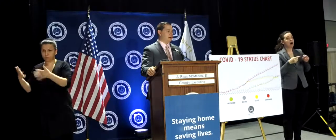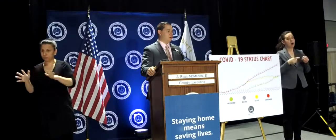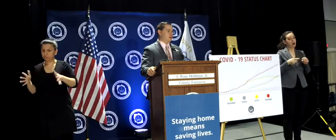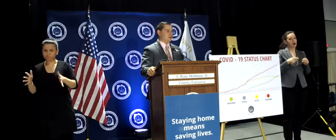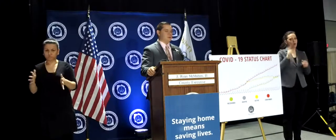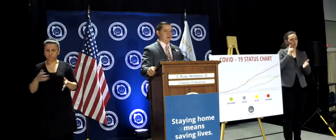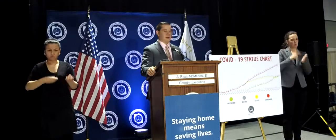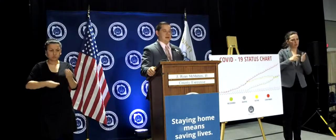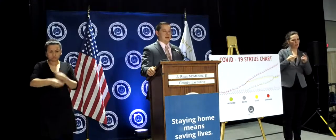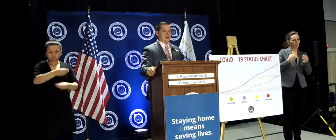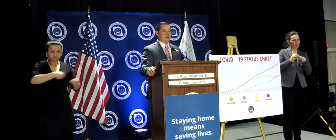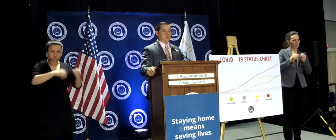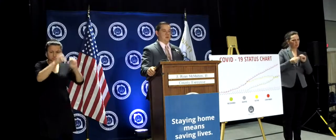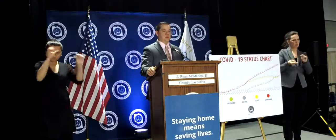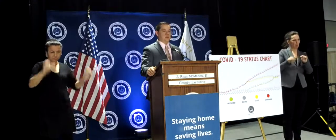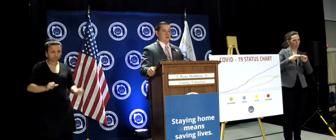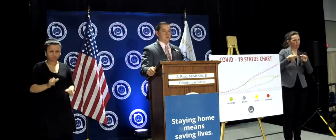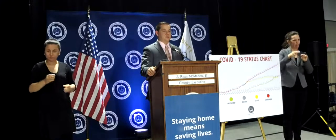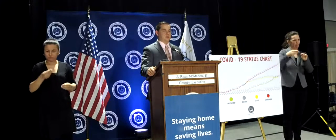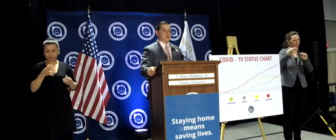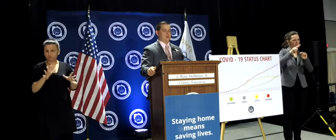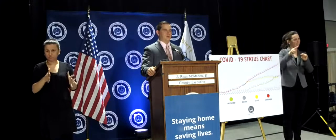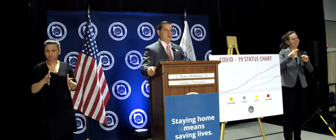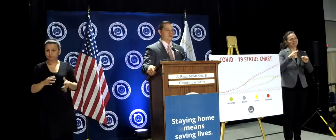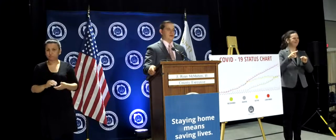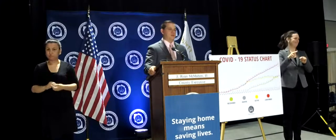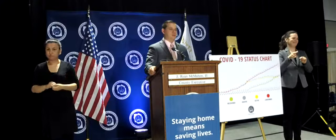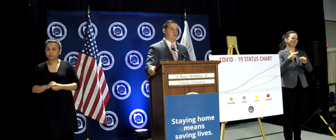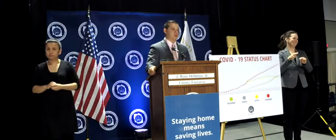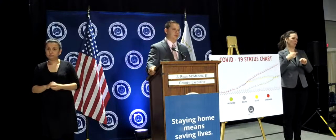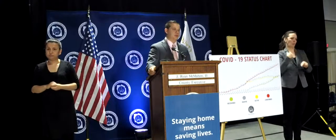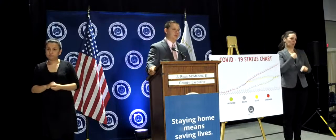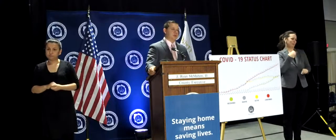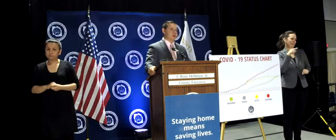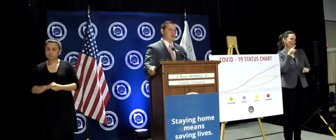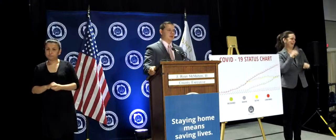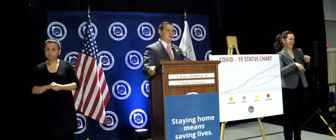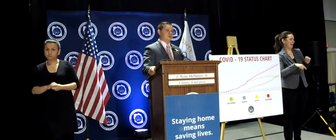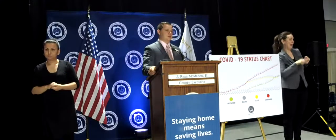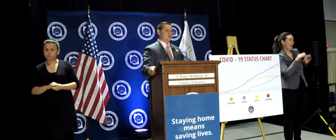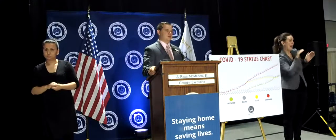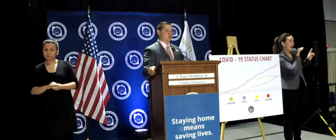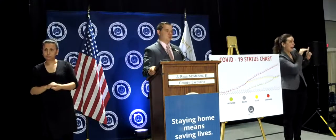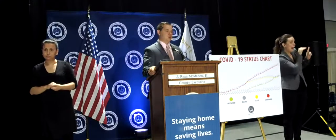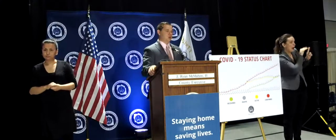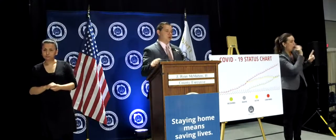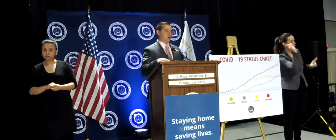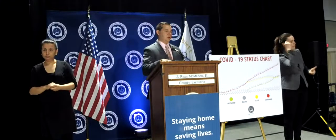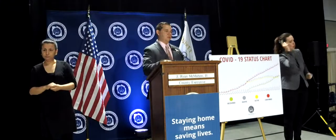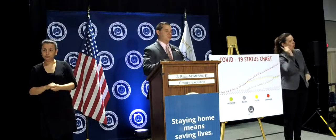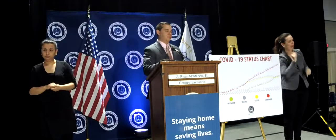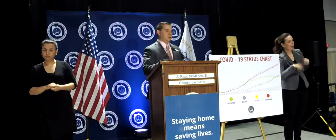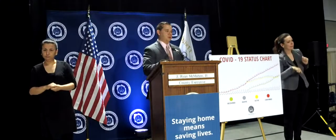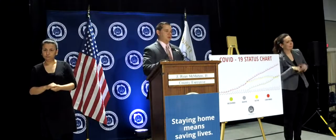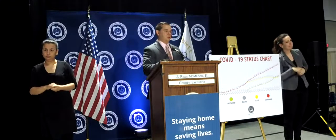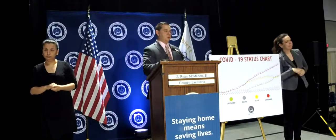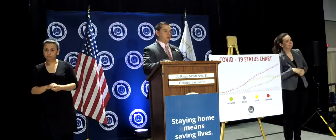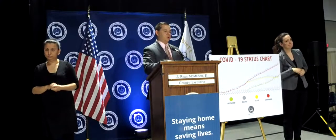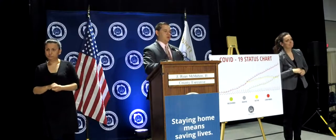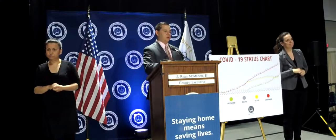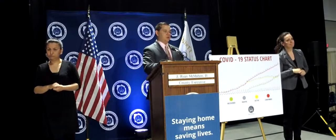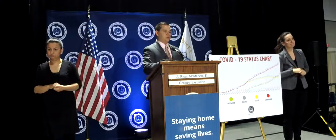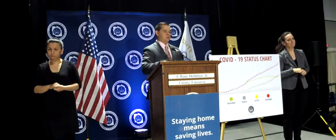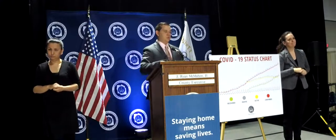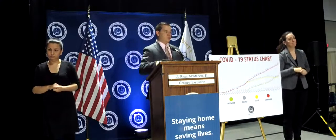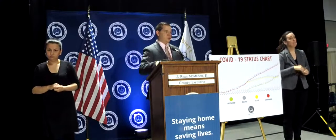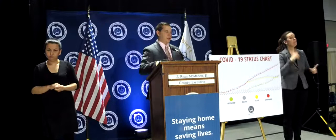with the data. So I guess the way we always thought about it with the voluntary shelter in place is do it early enough where